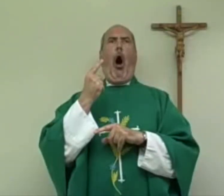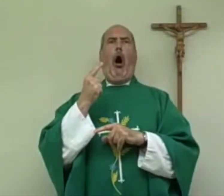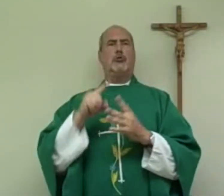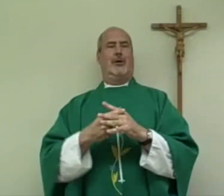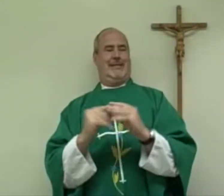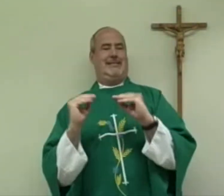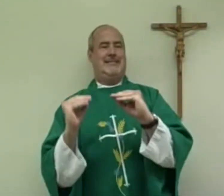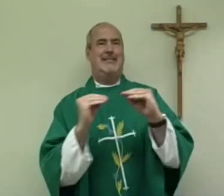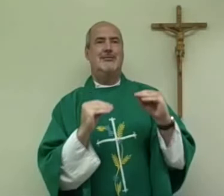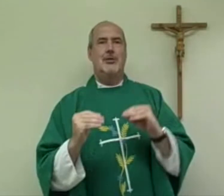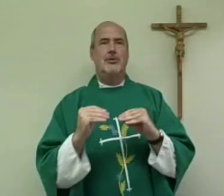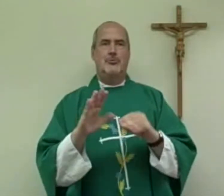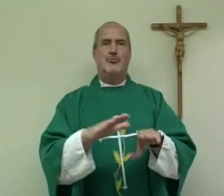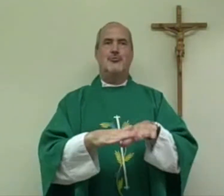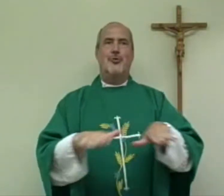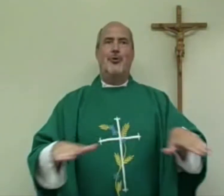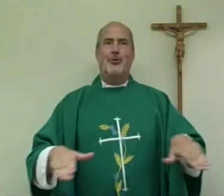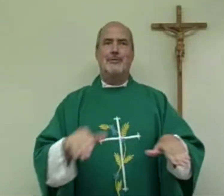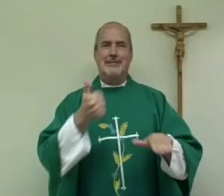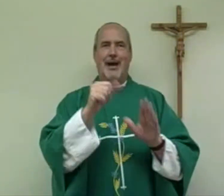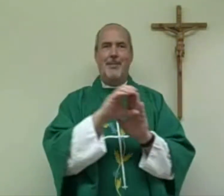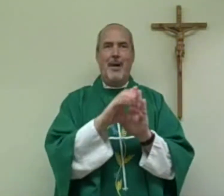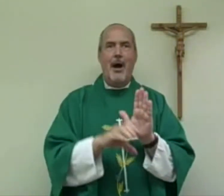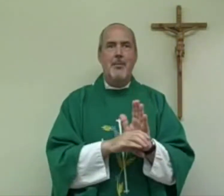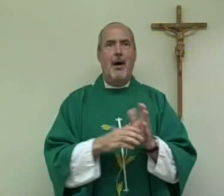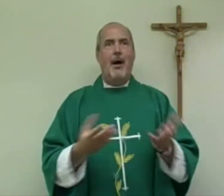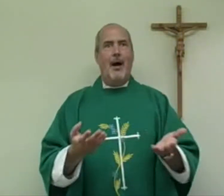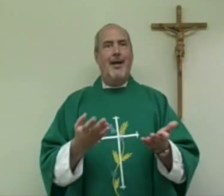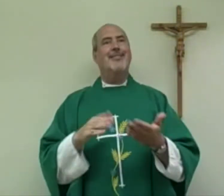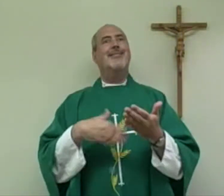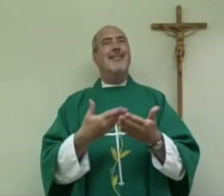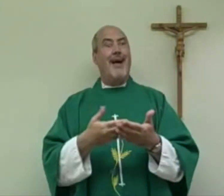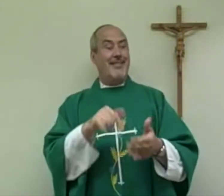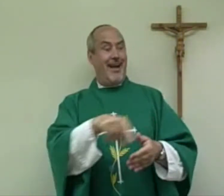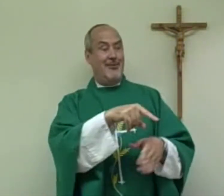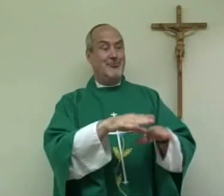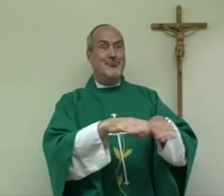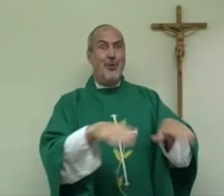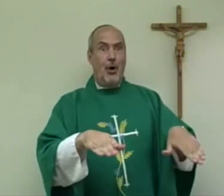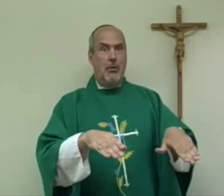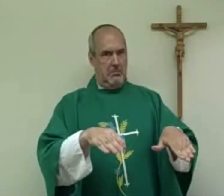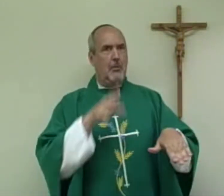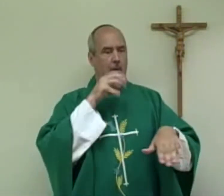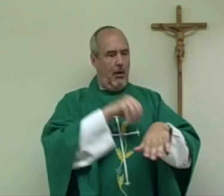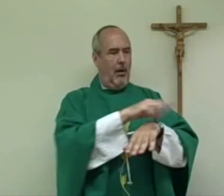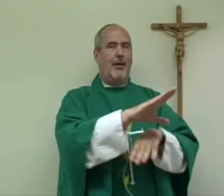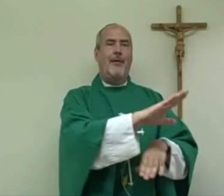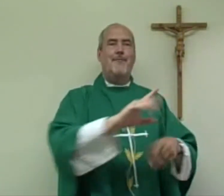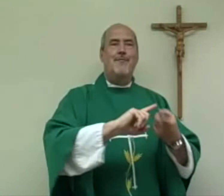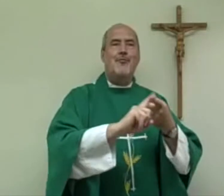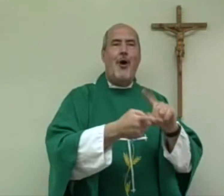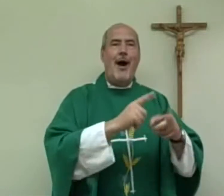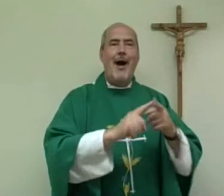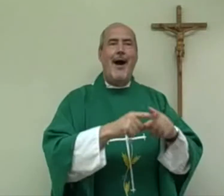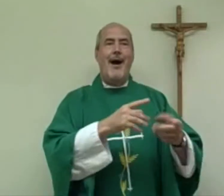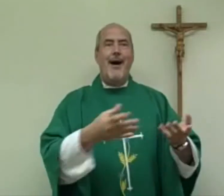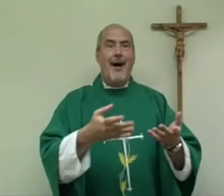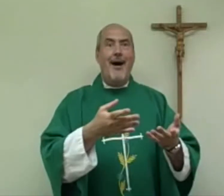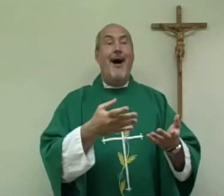parents who are watching this vlog, please teach your children about the Ten Commandments, because they can influence their